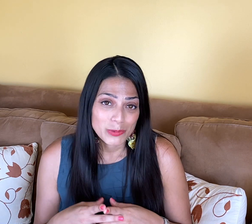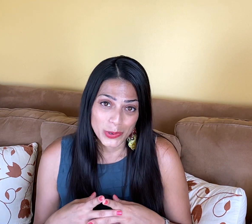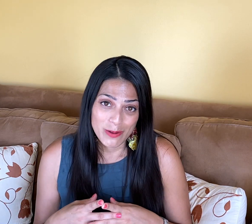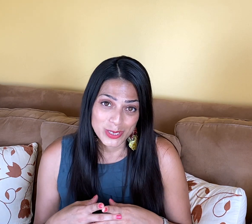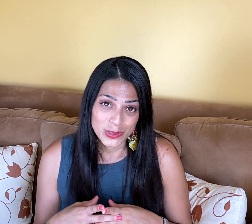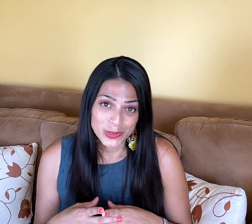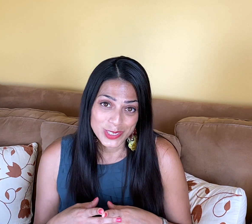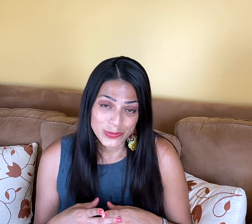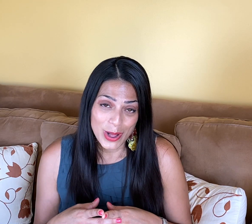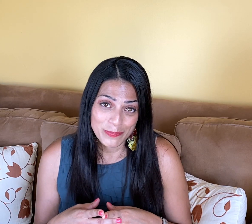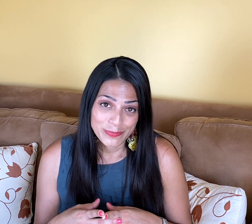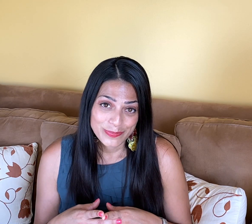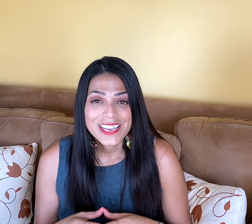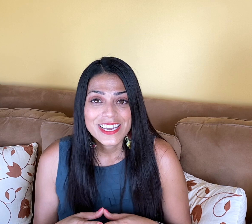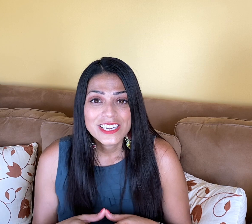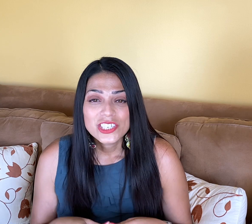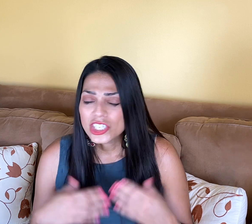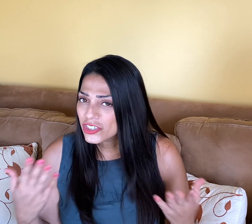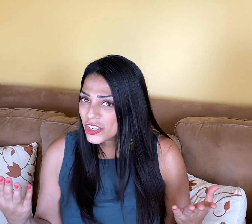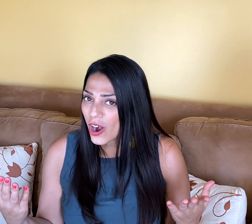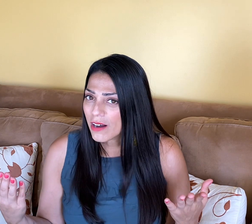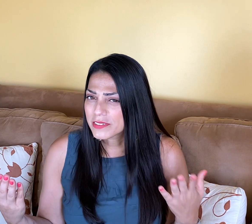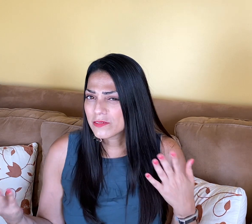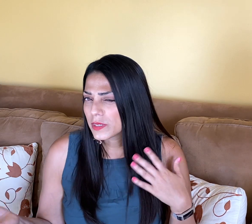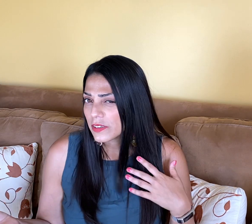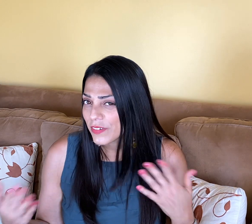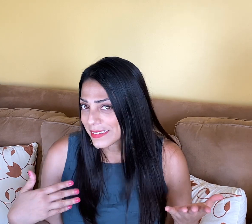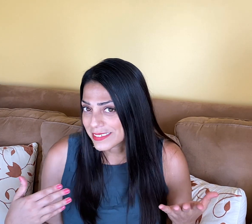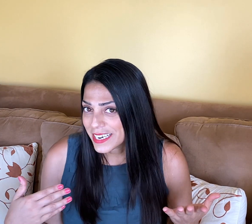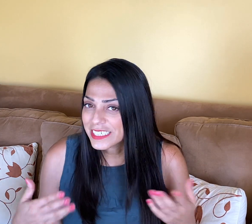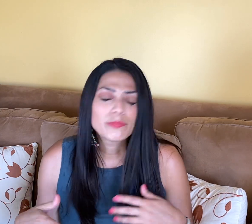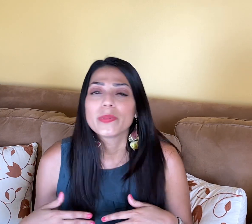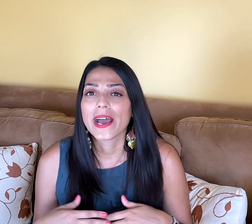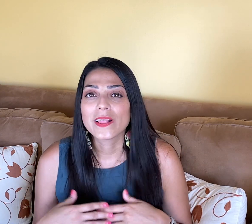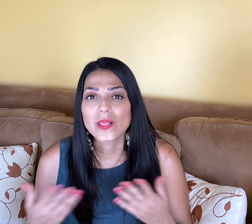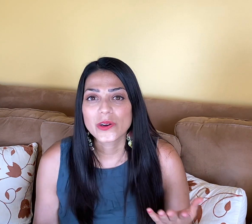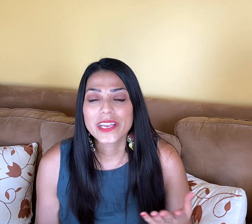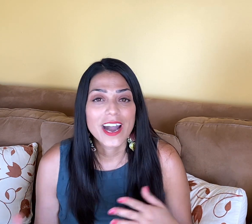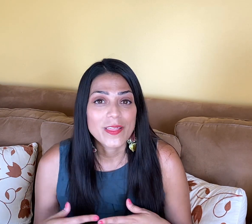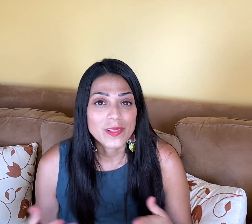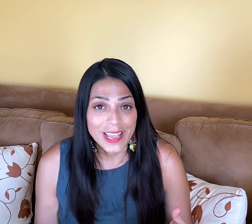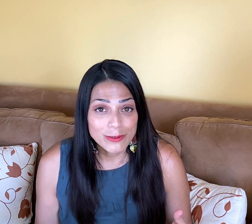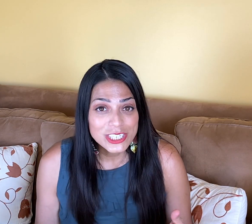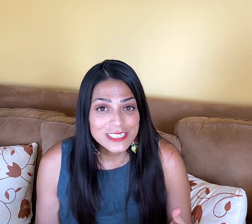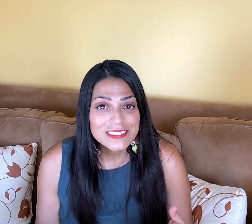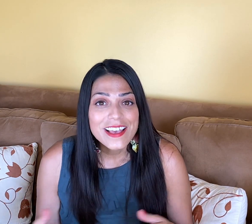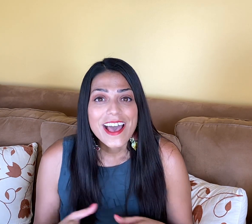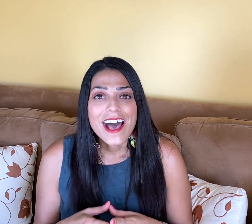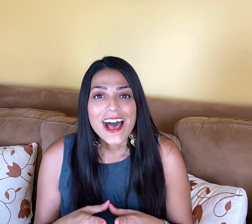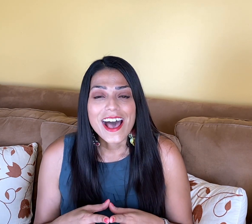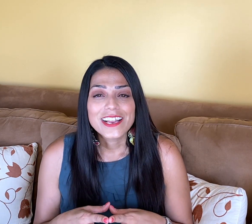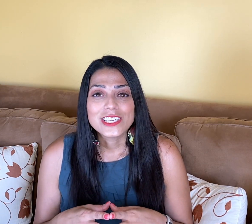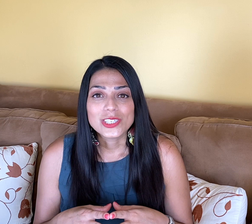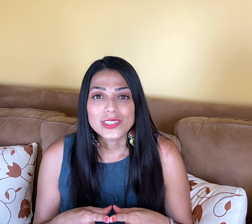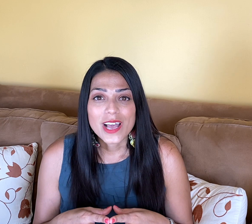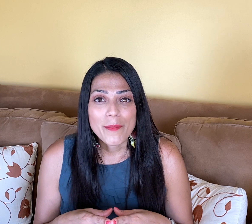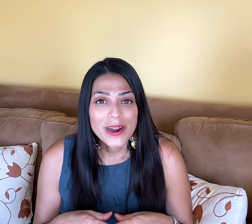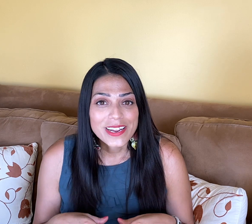great results as well. Children are often really fascinated by learning other languages, and American